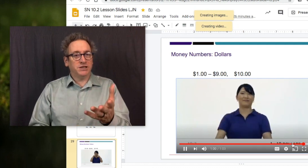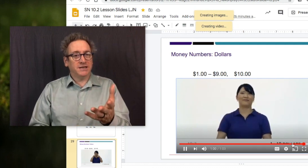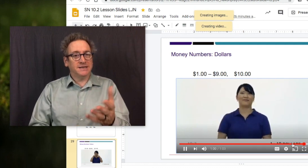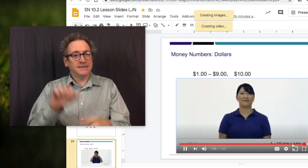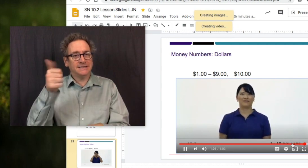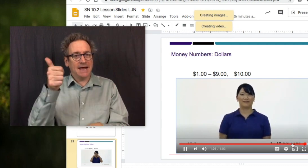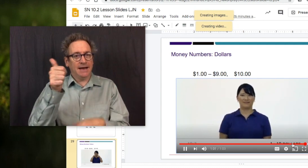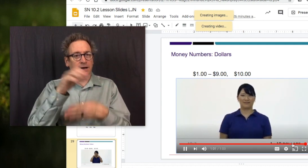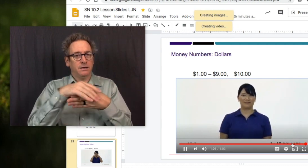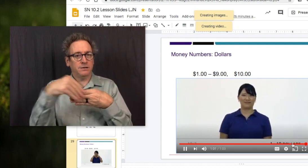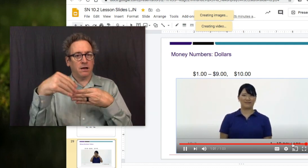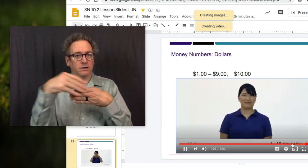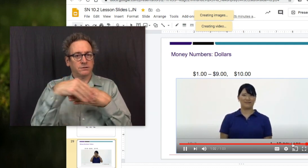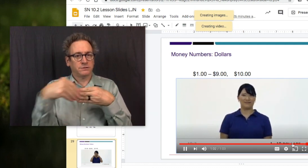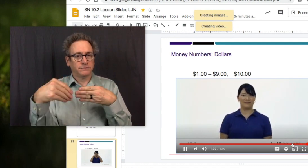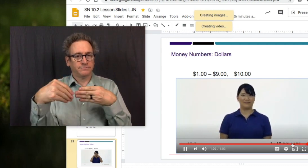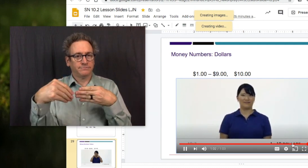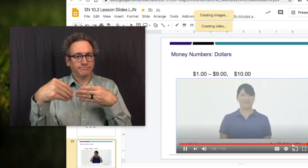And what she did is $10.